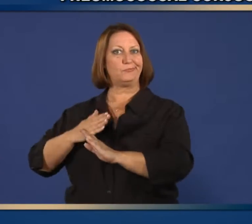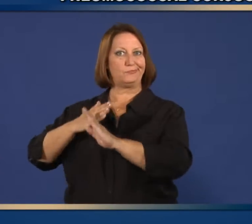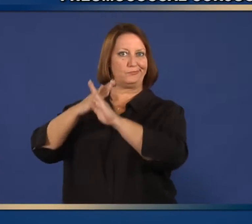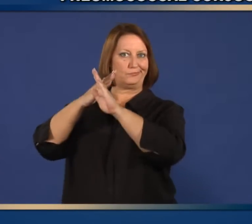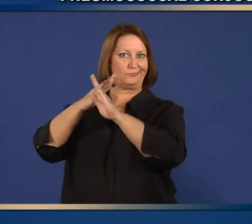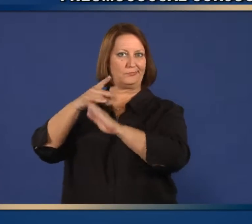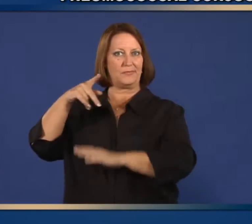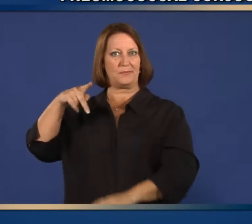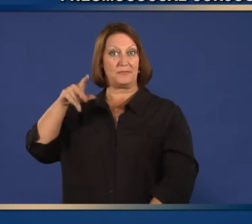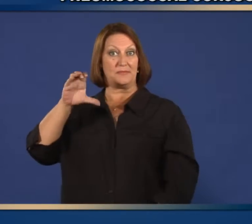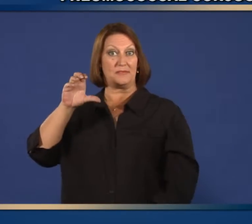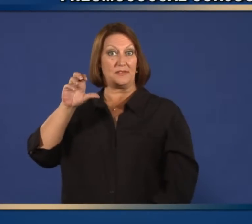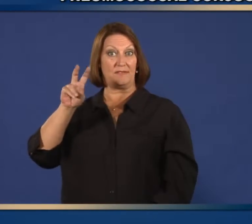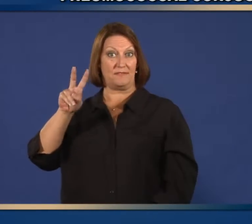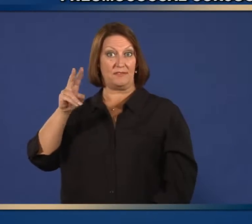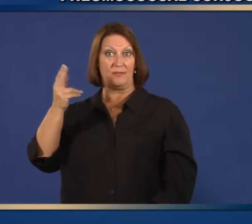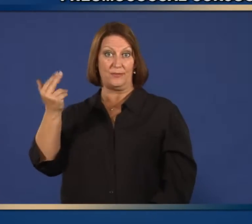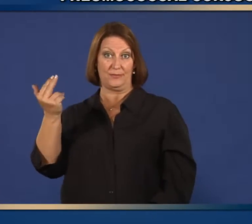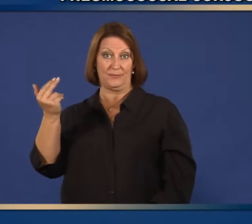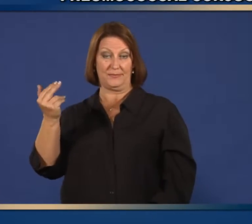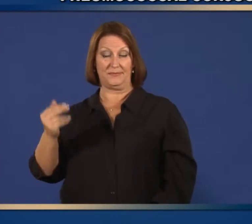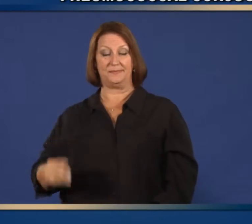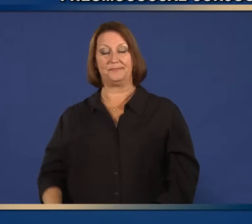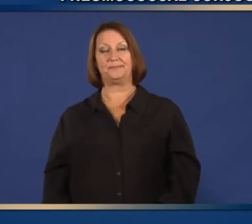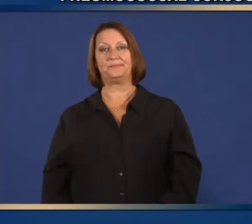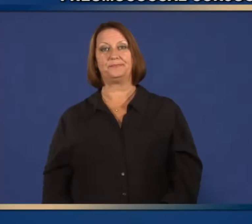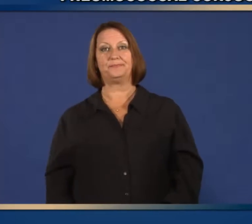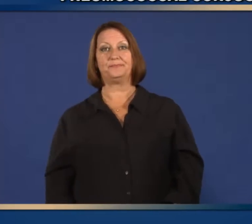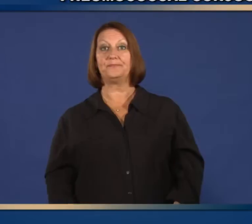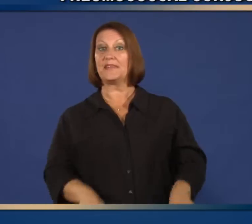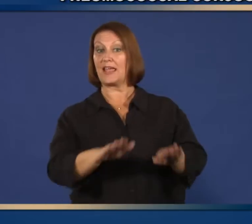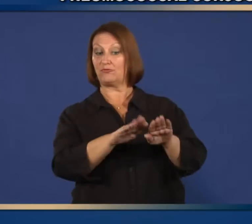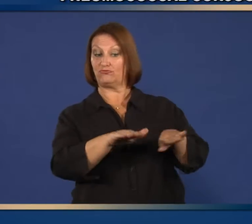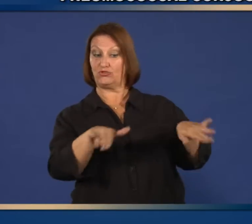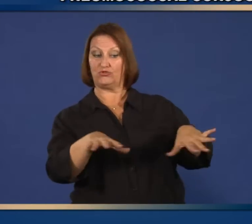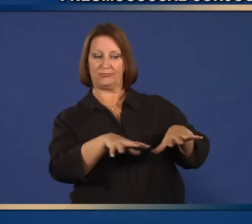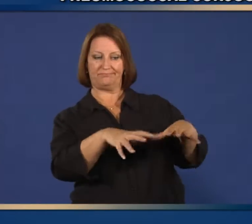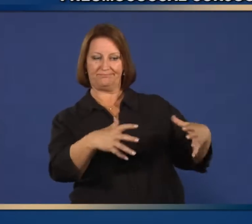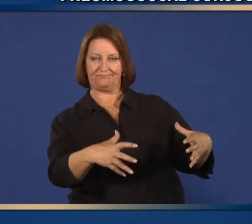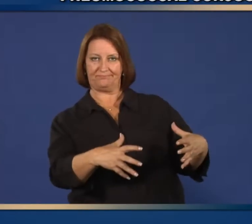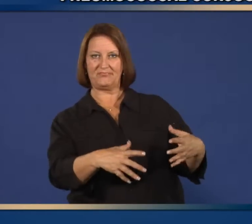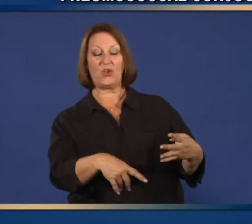Children who have completed the 4-dose series with PCV7.